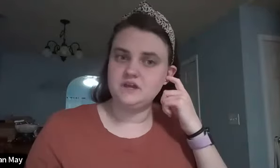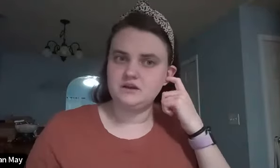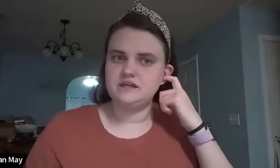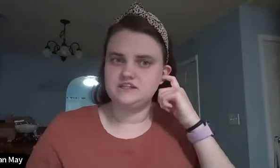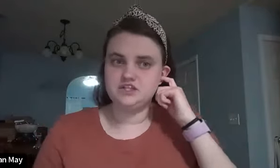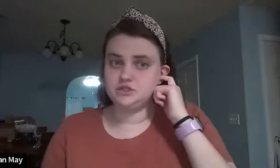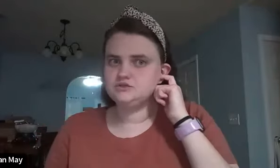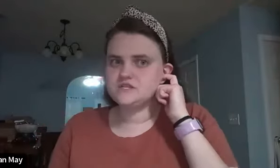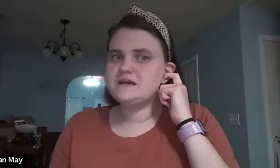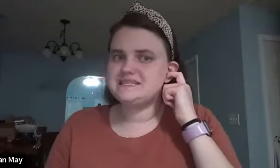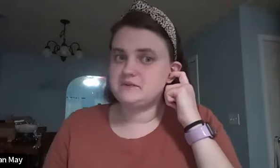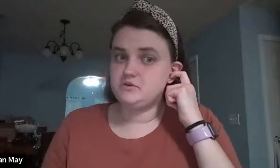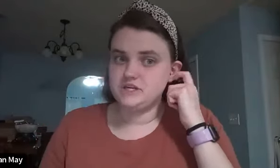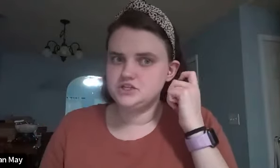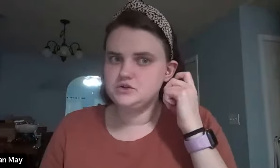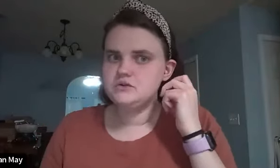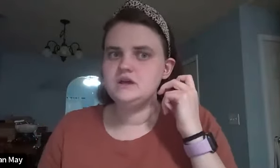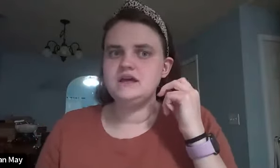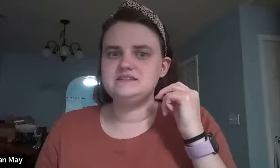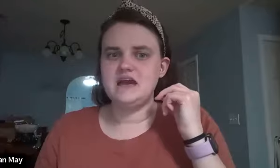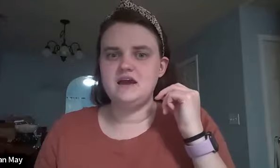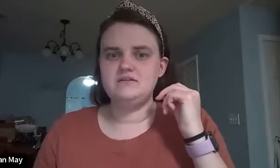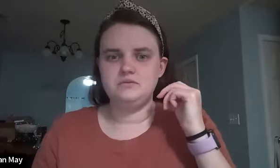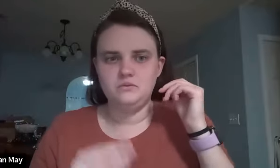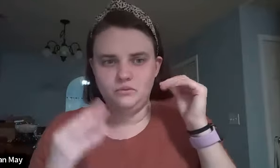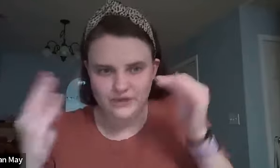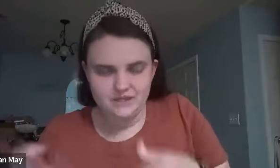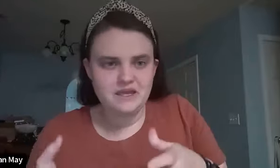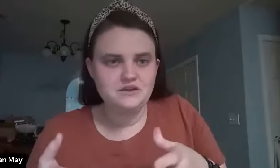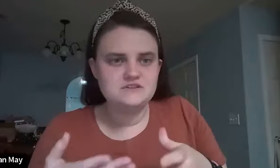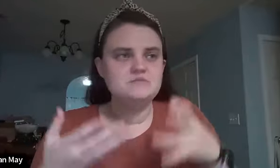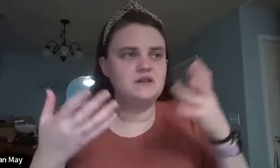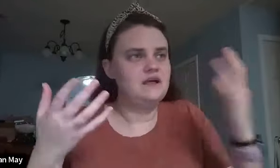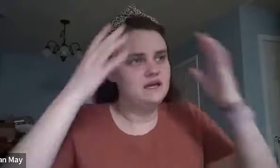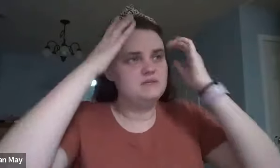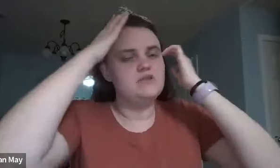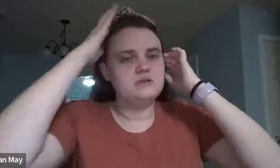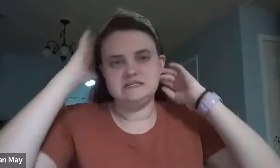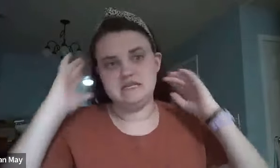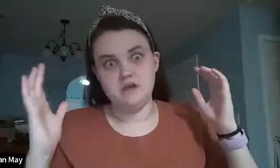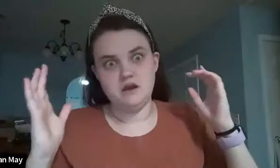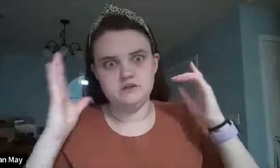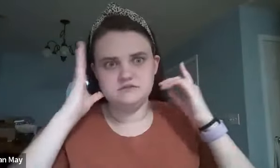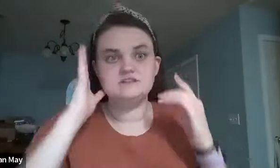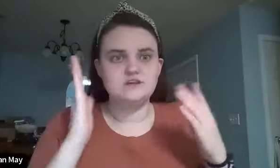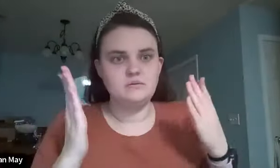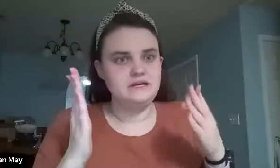younger kids too. So that's why I say it can be regional, is that we may use it, but like at other places, they may not use it. So when in